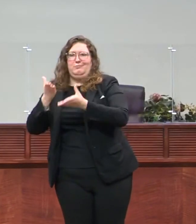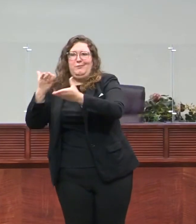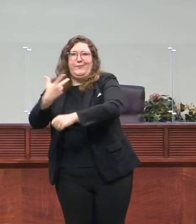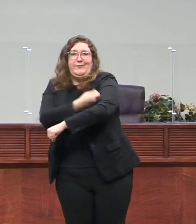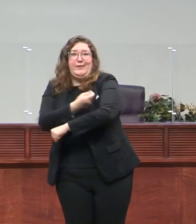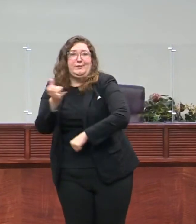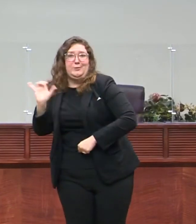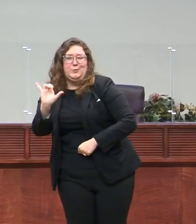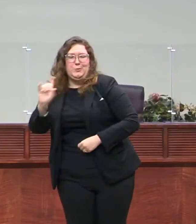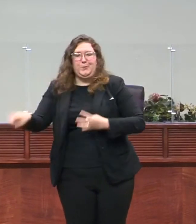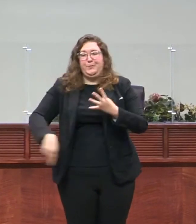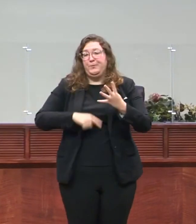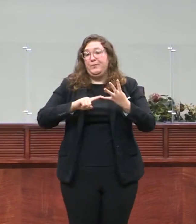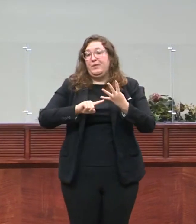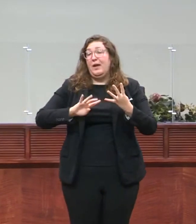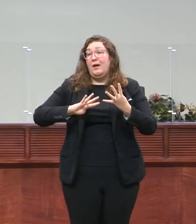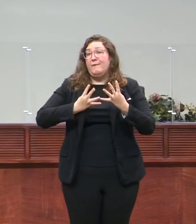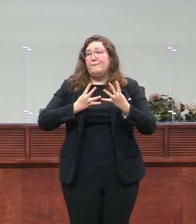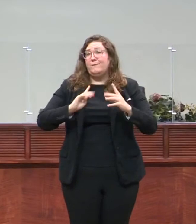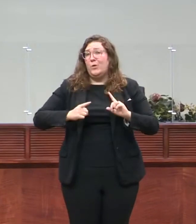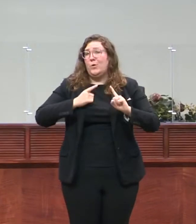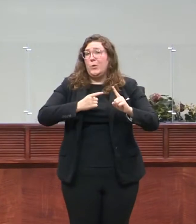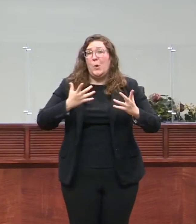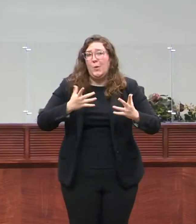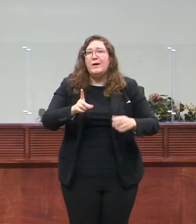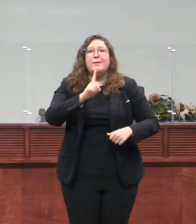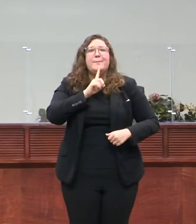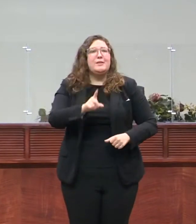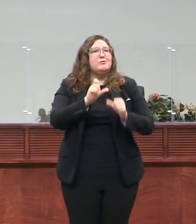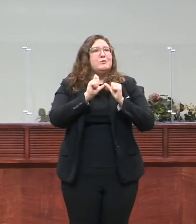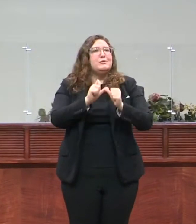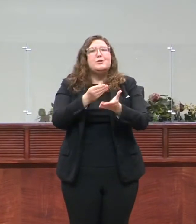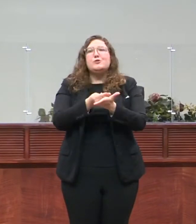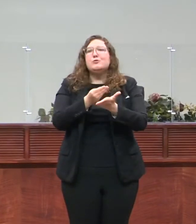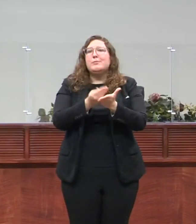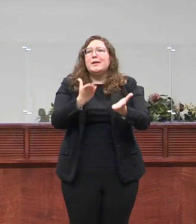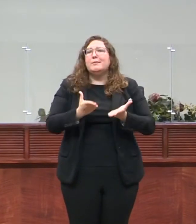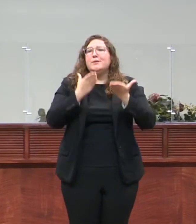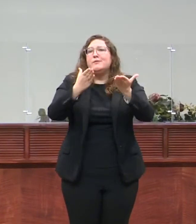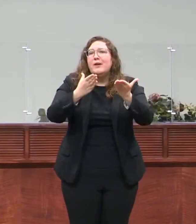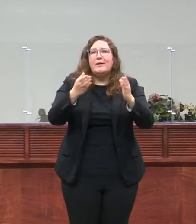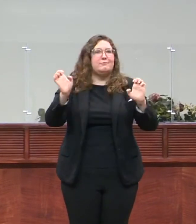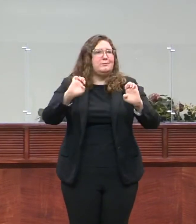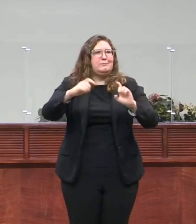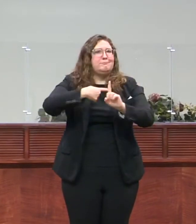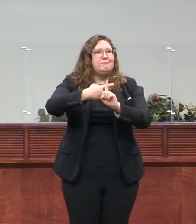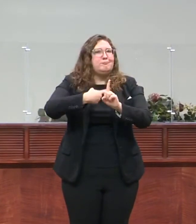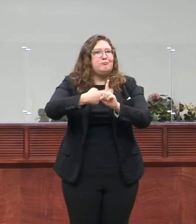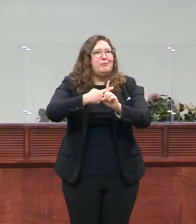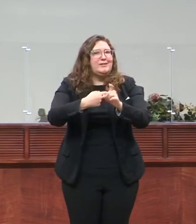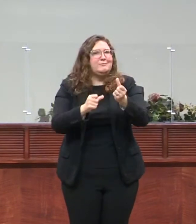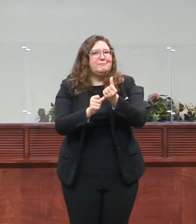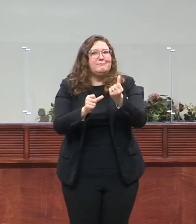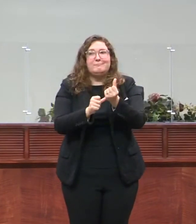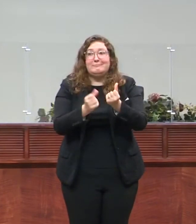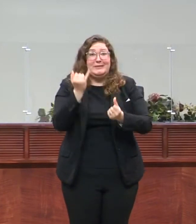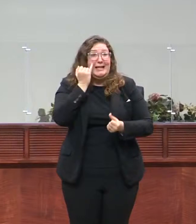goal is to continue providing financial assistance, emergency rental assistance to those who are in need within our